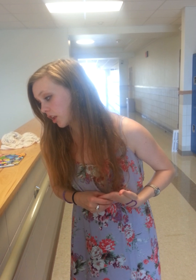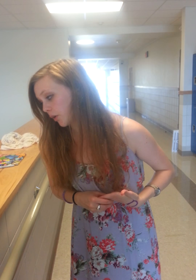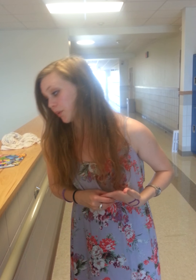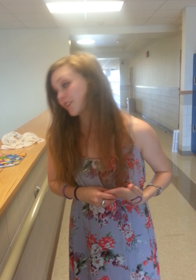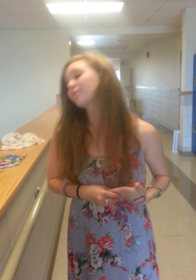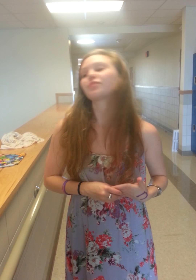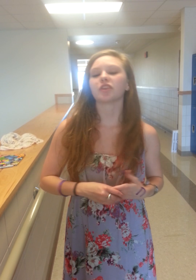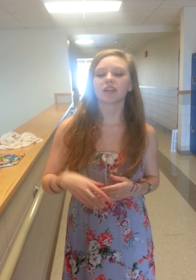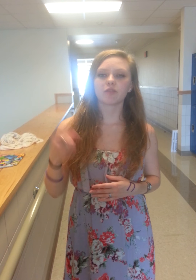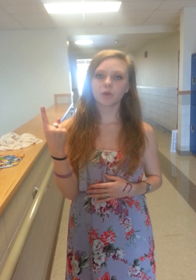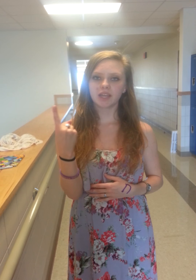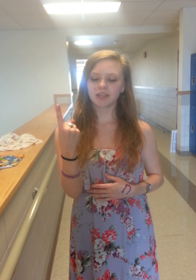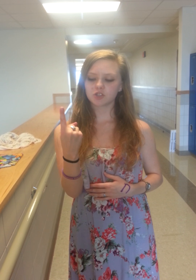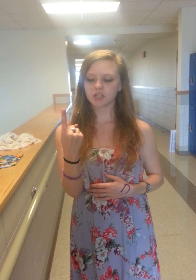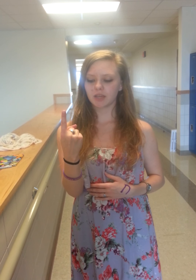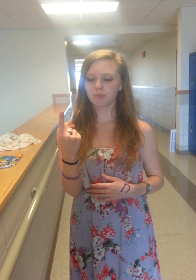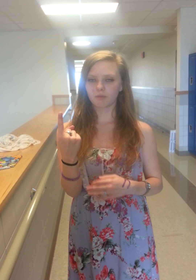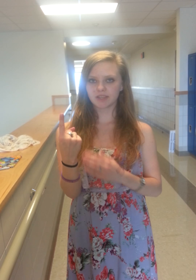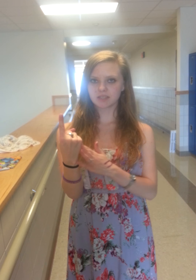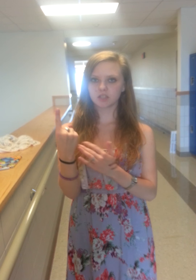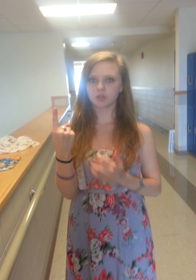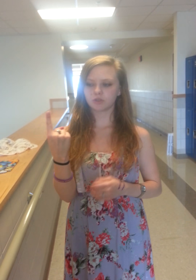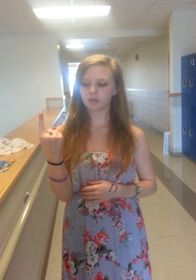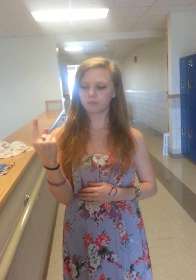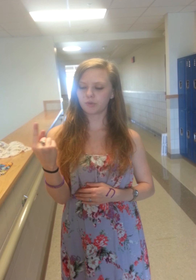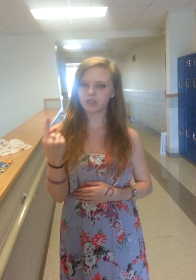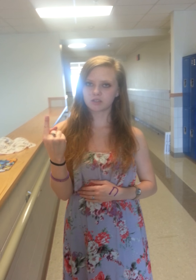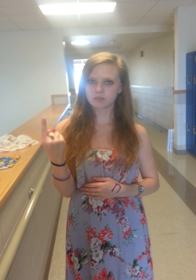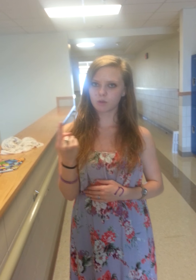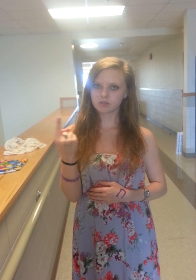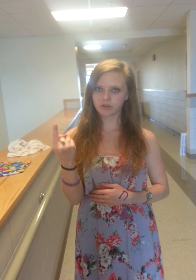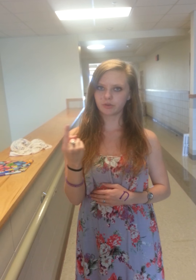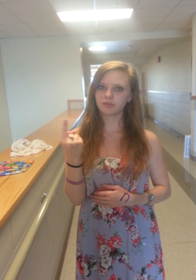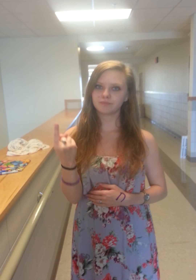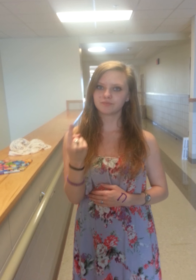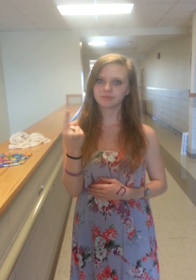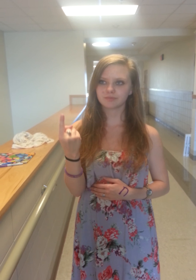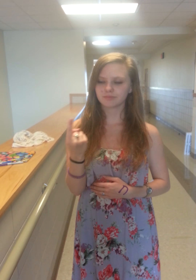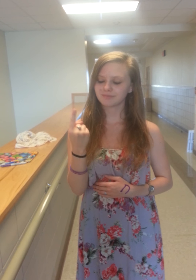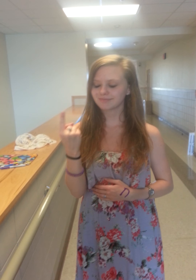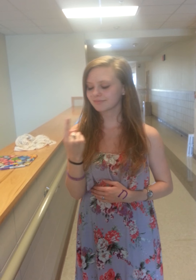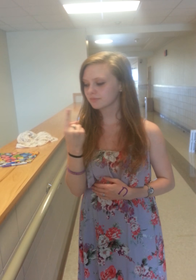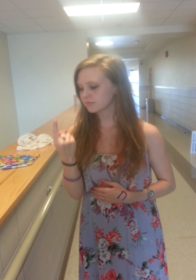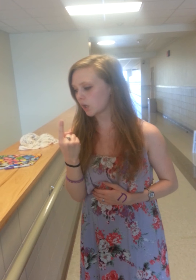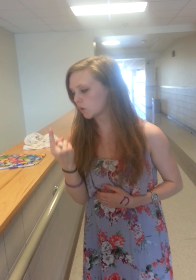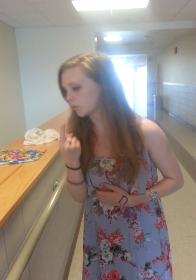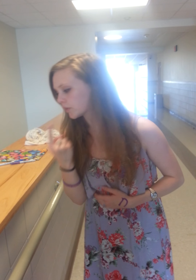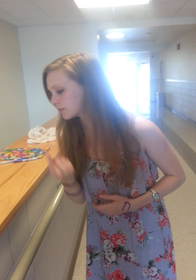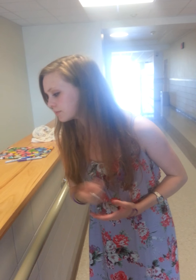Alone. You're going to have a one hand shape, palm facing you, and you're going to move it in a small circle. Alone.